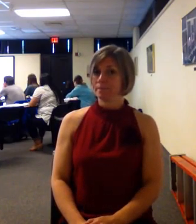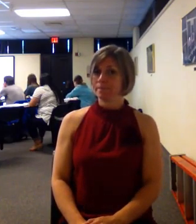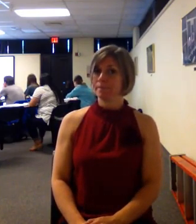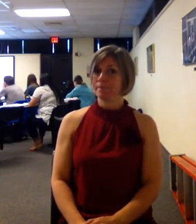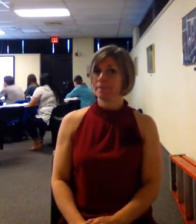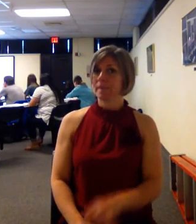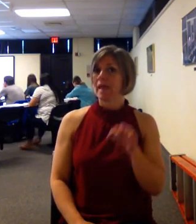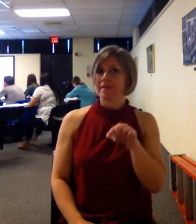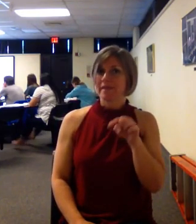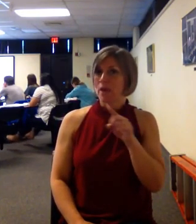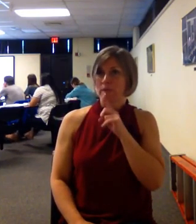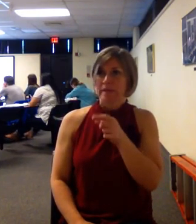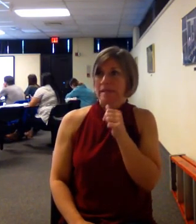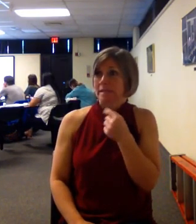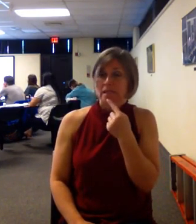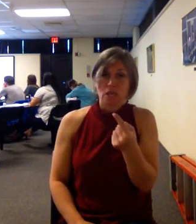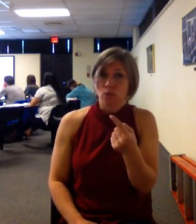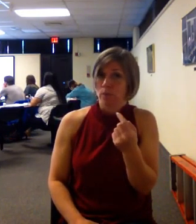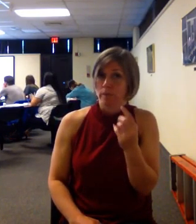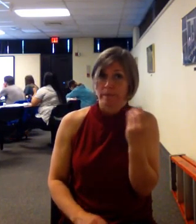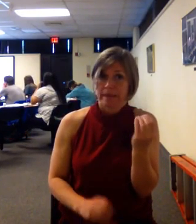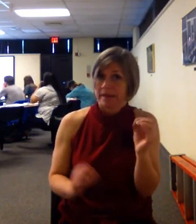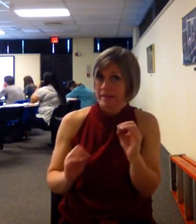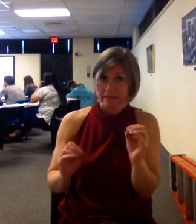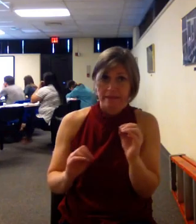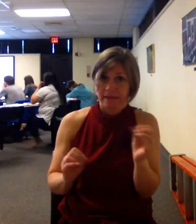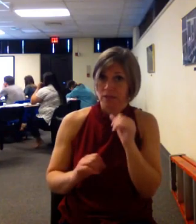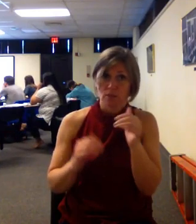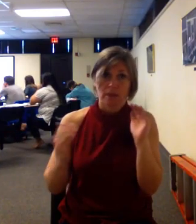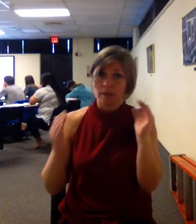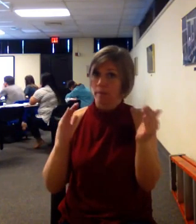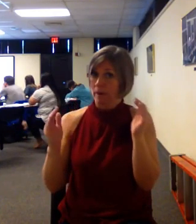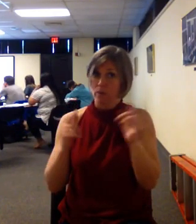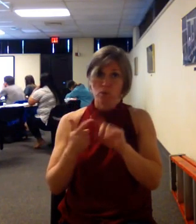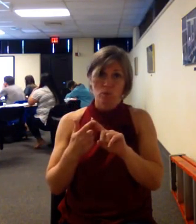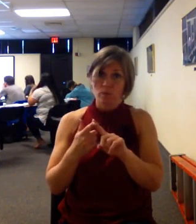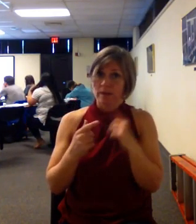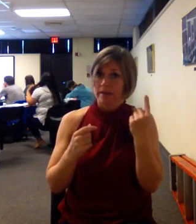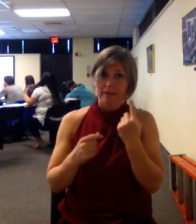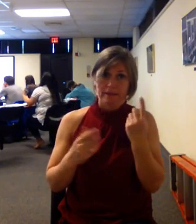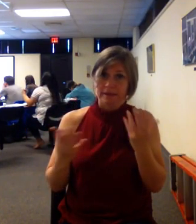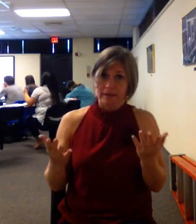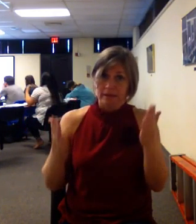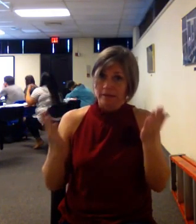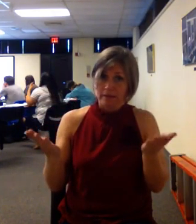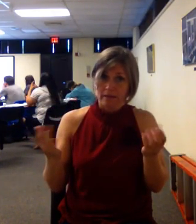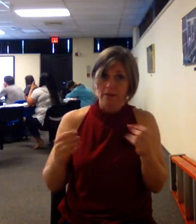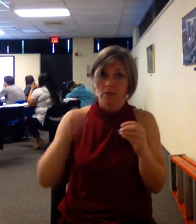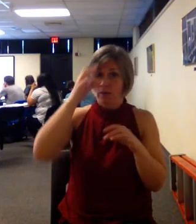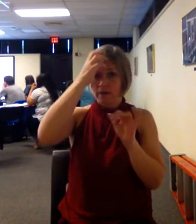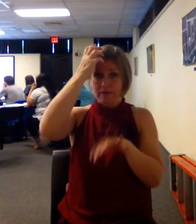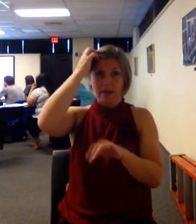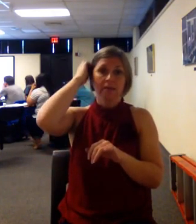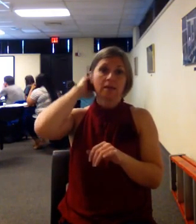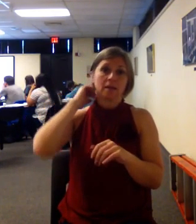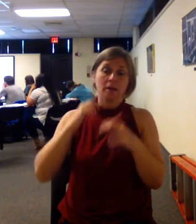This really doesn't tell you anything, though, because you're really not comparing it to anything. I mean, this problem really ends up not really having much